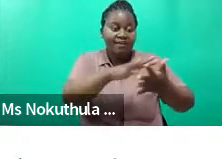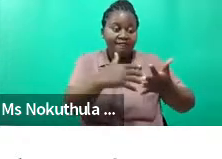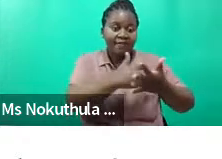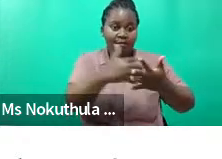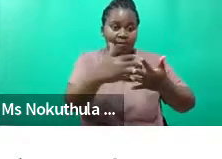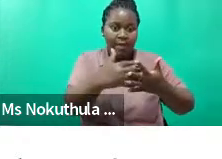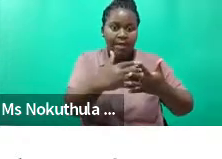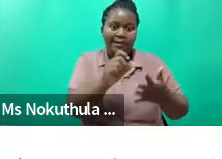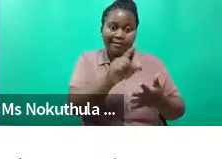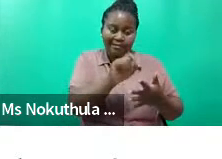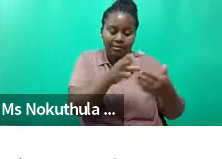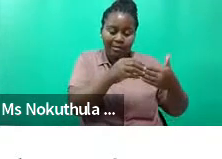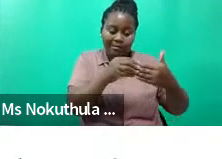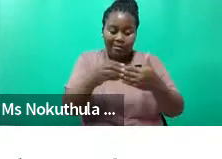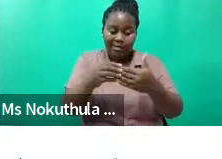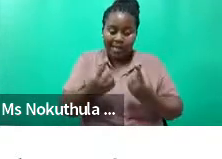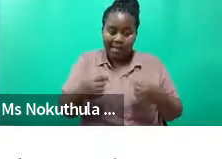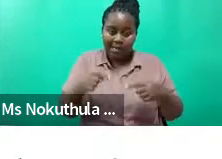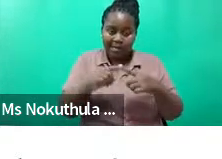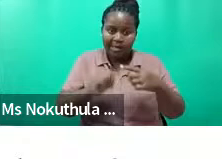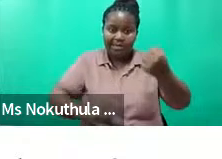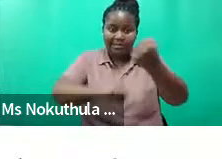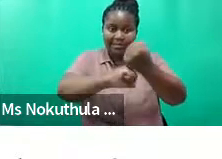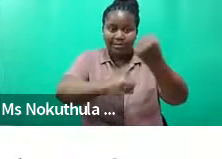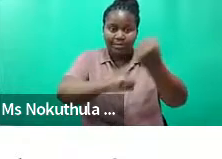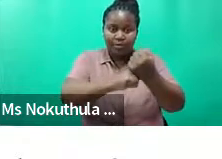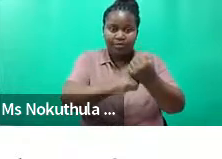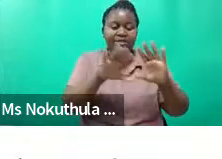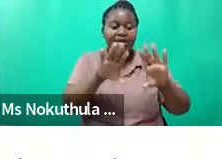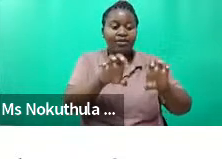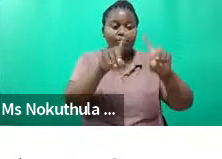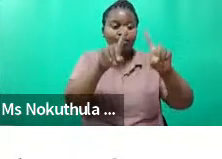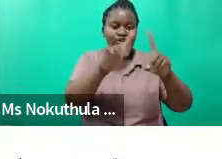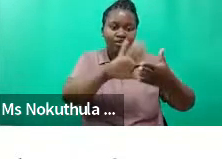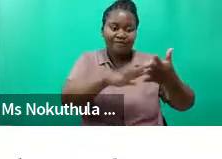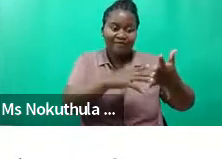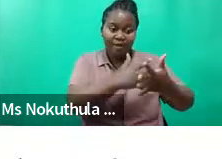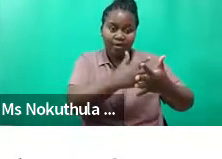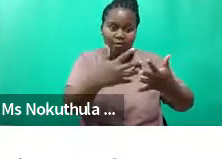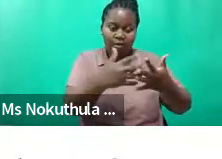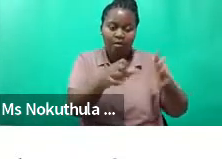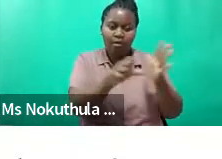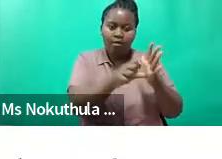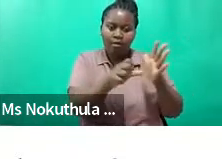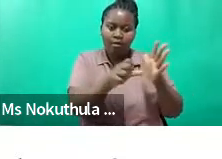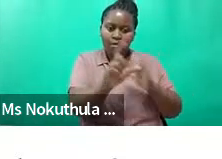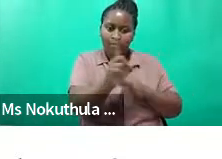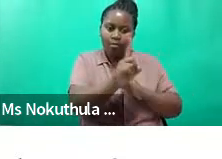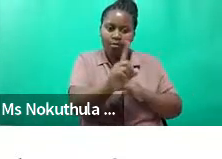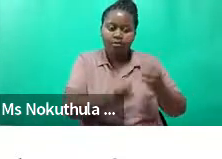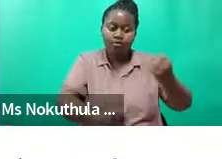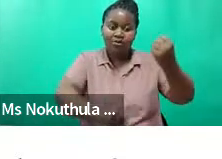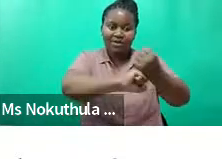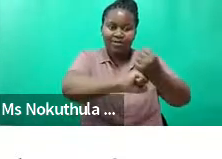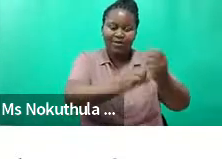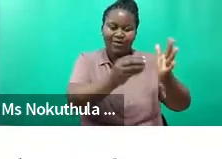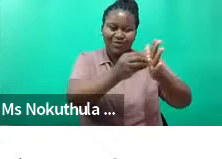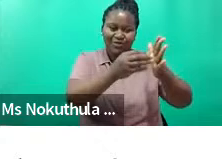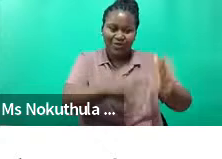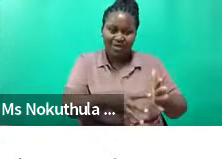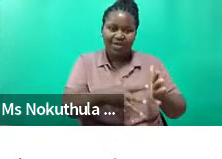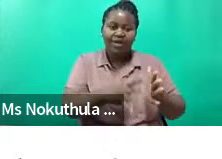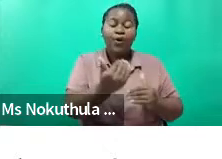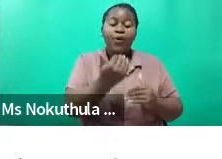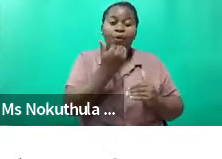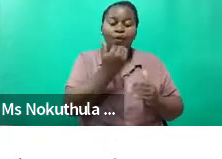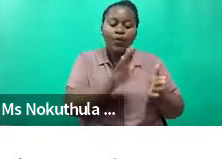the supportive education framework. It is important to support students who are disabled